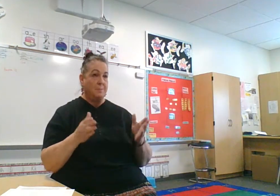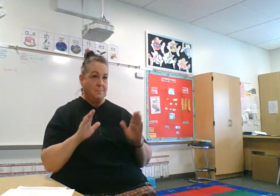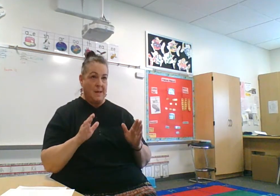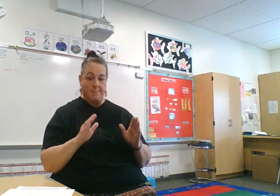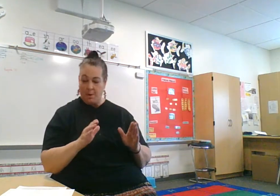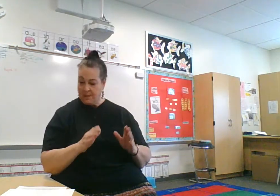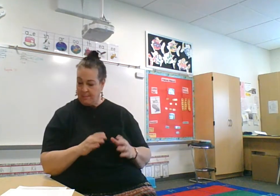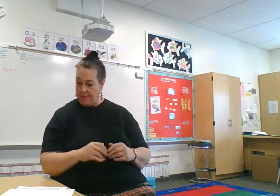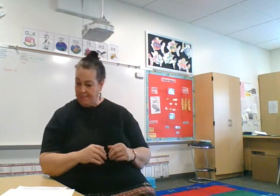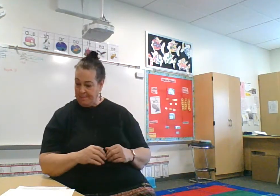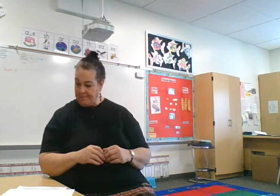That participle.